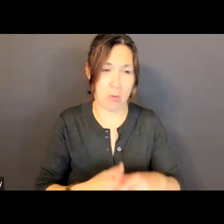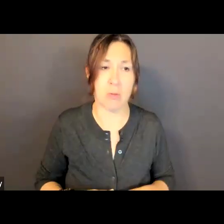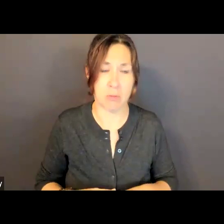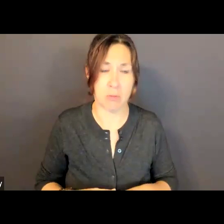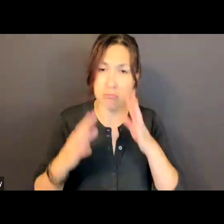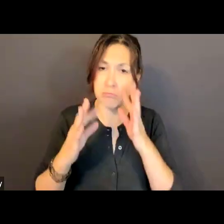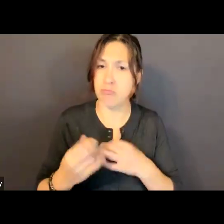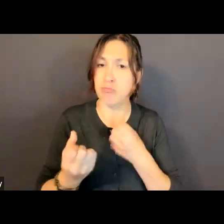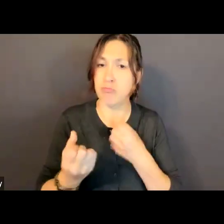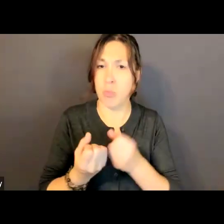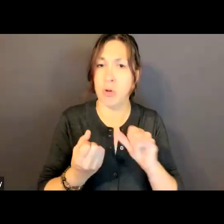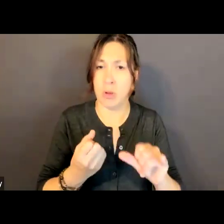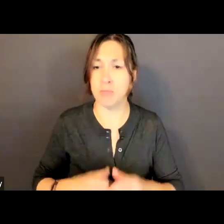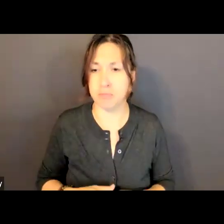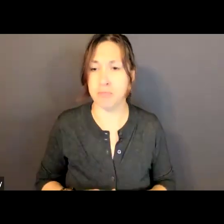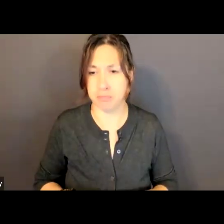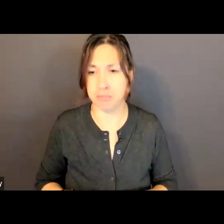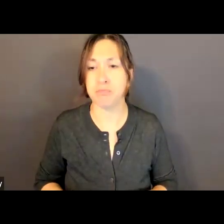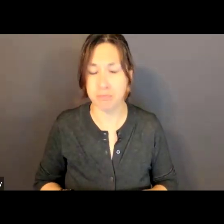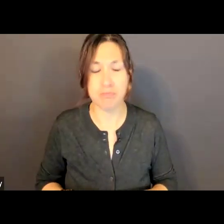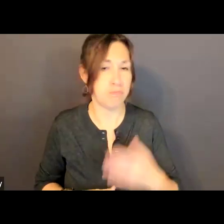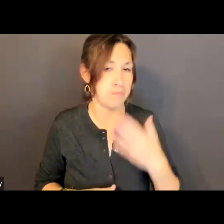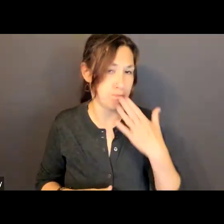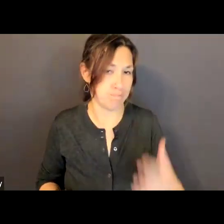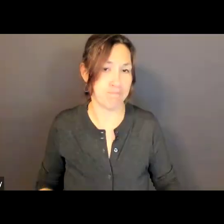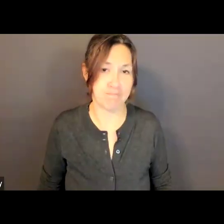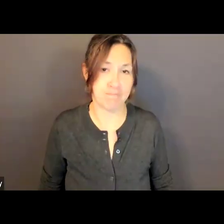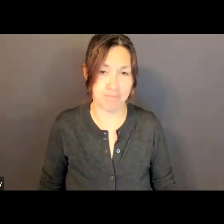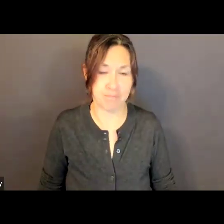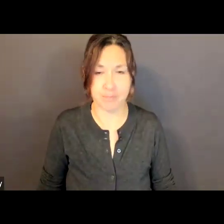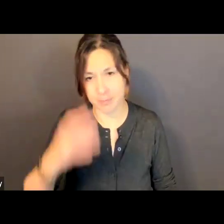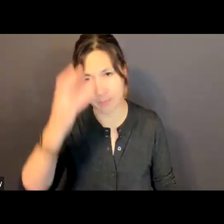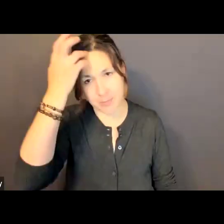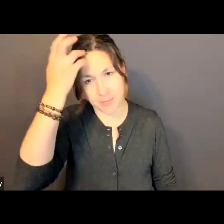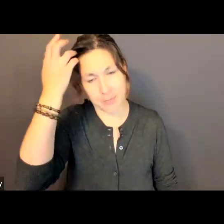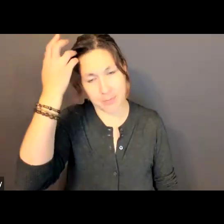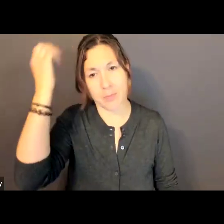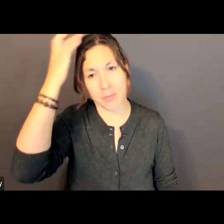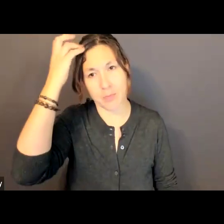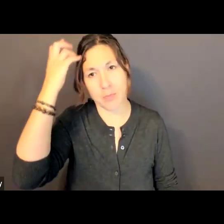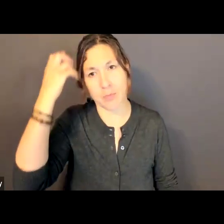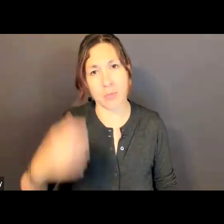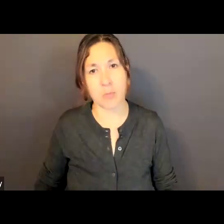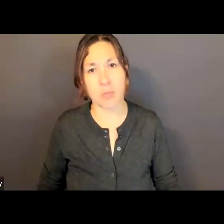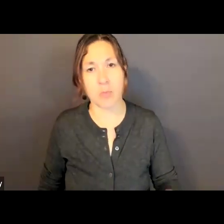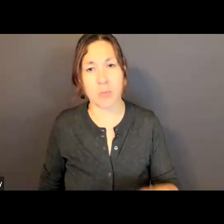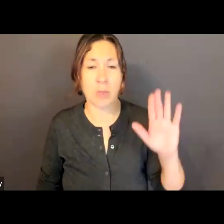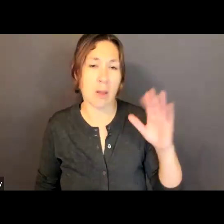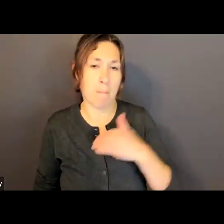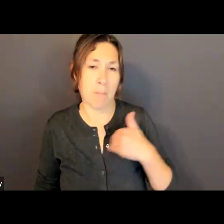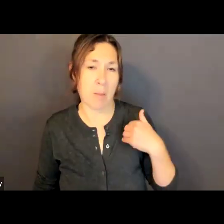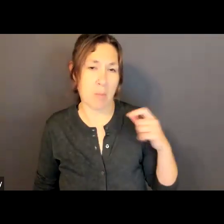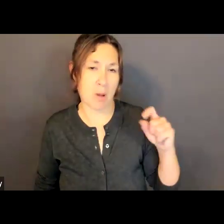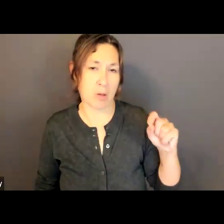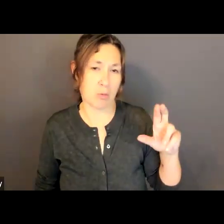support bilingual programs. So thank you for bringing that to our attention. Yeah. I have